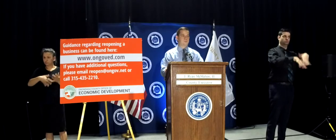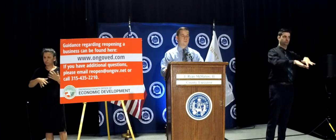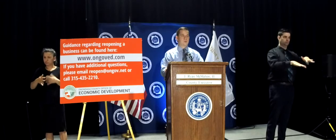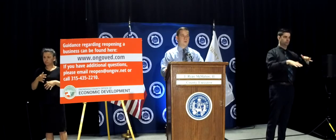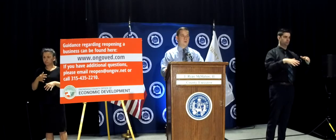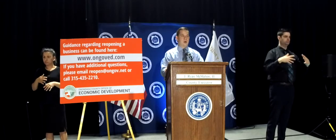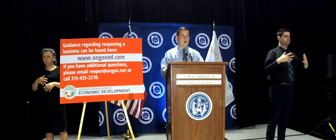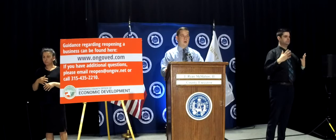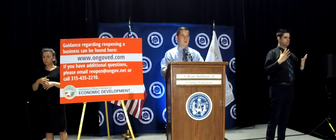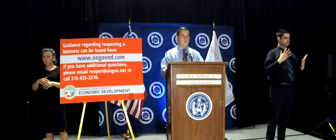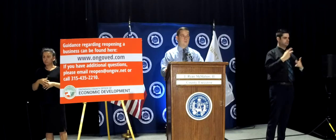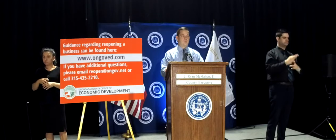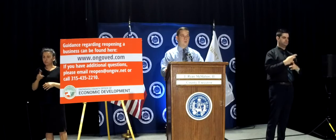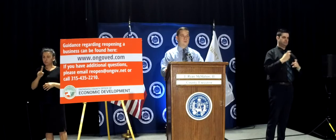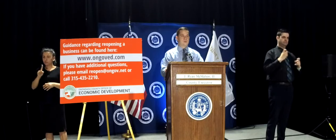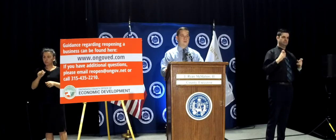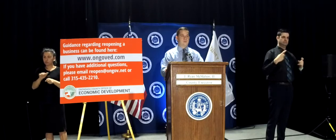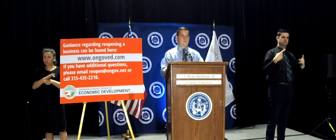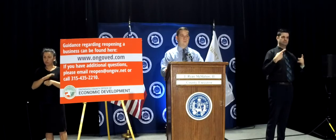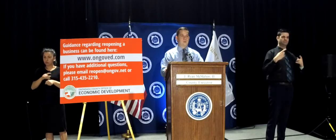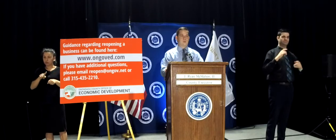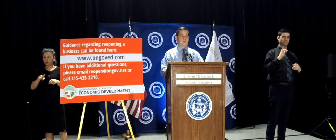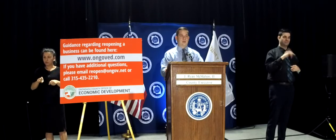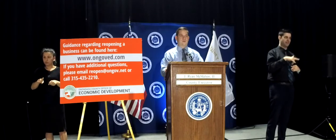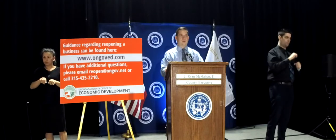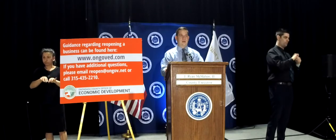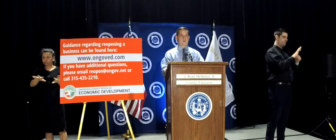virus. We'll see